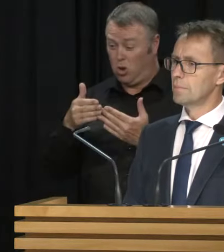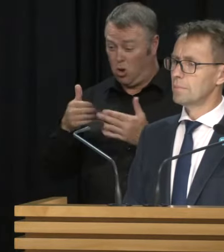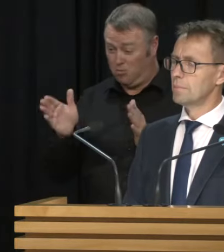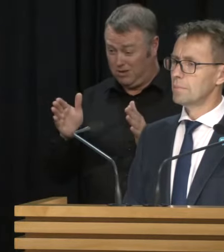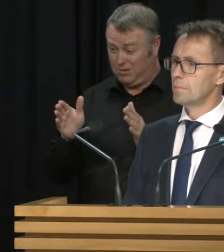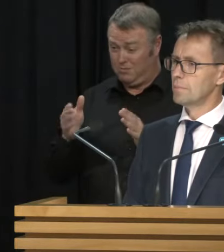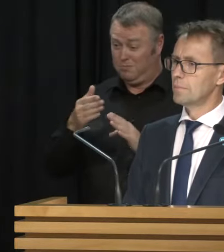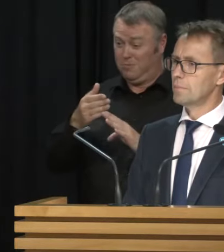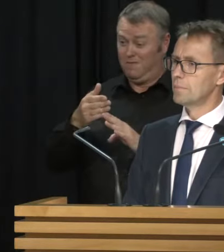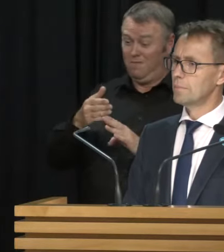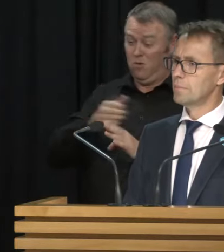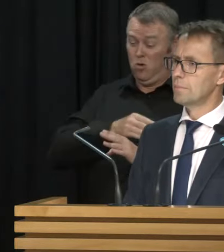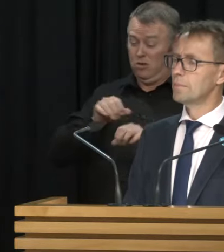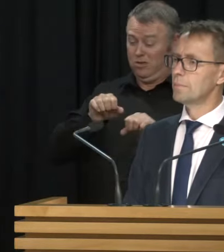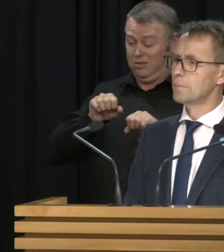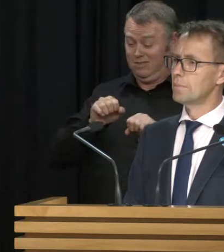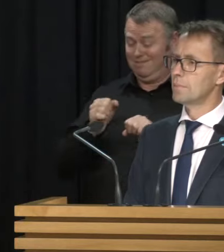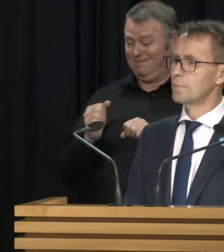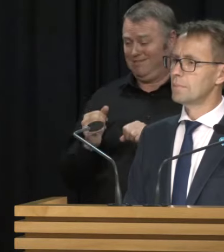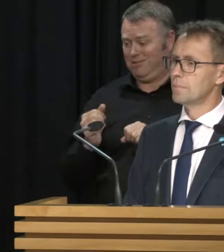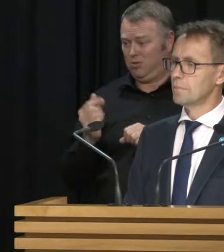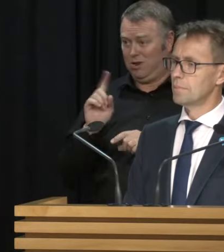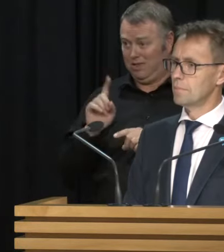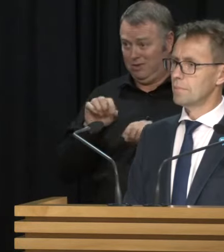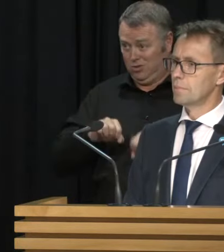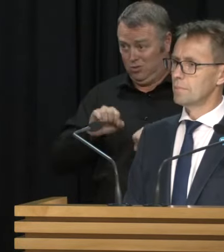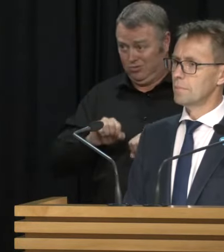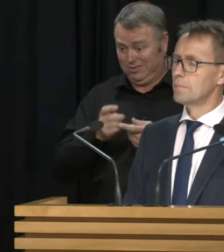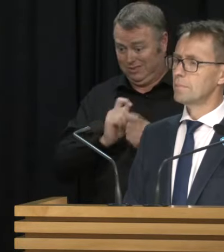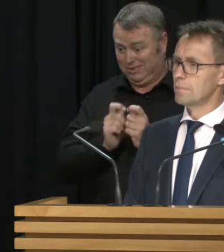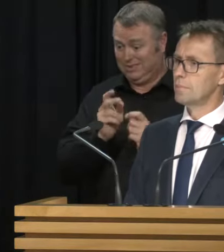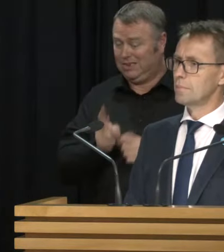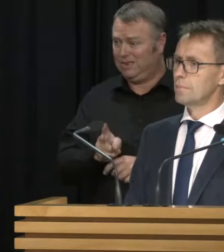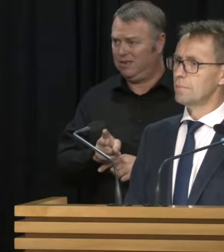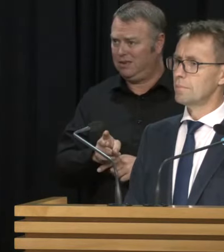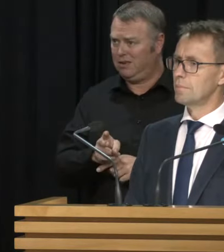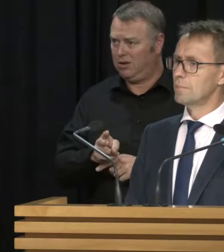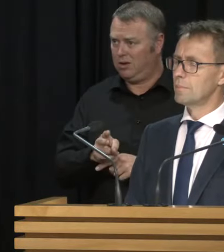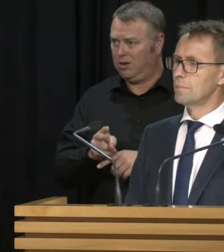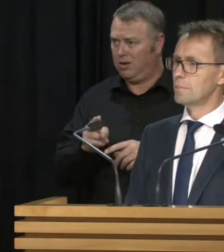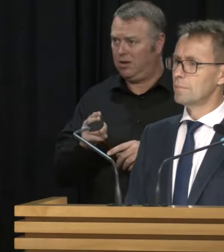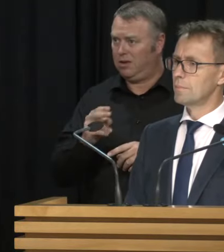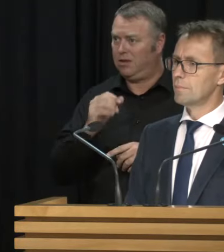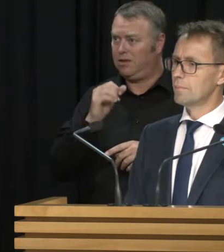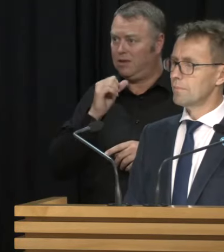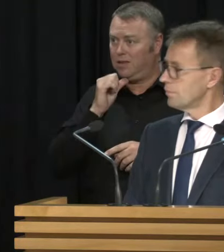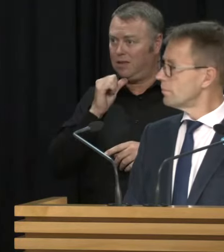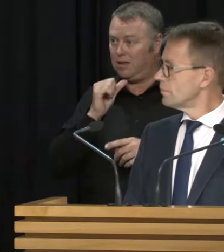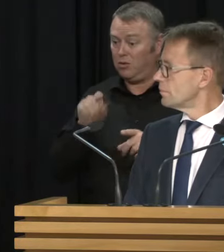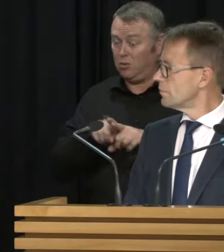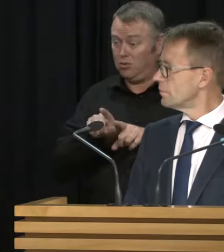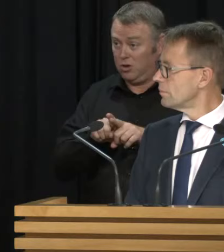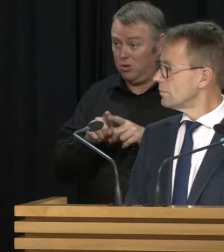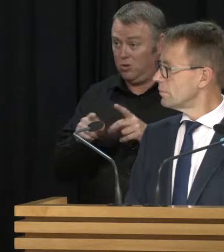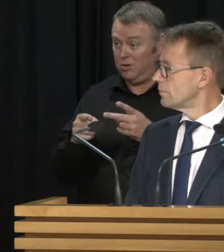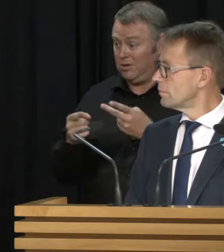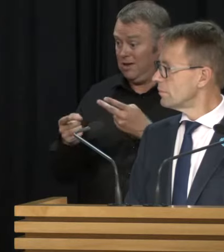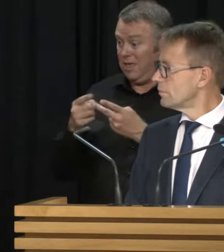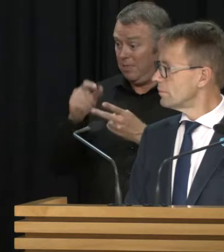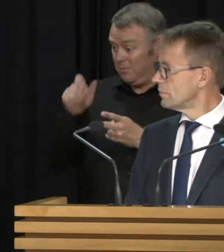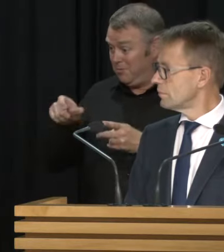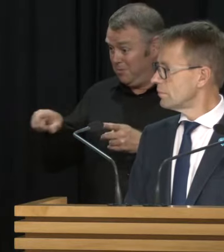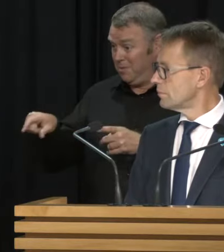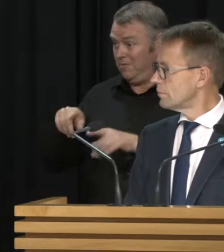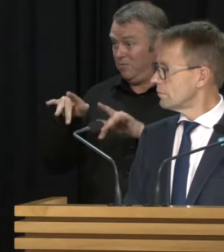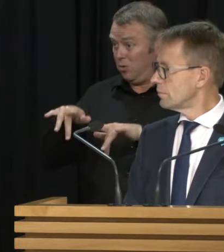other people who should be tested outstanding before Papatoetoe opens again? So the vast bulk of